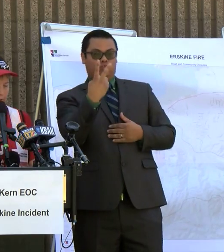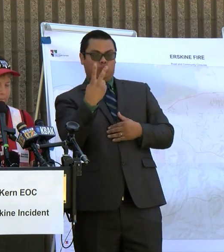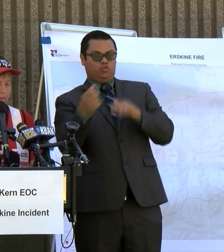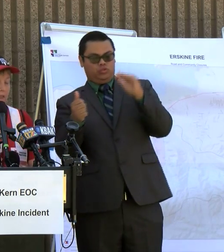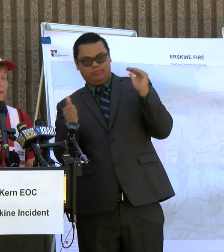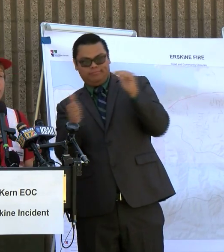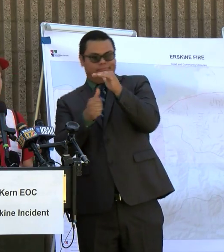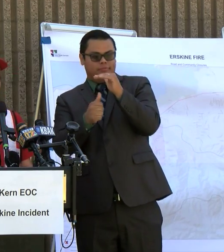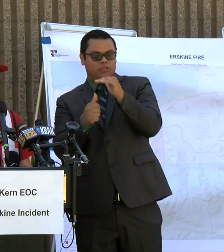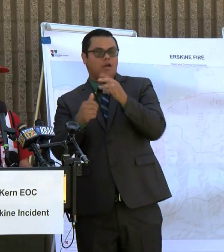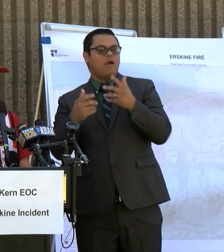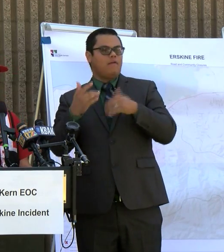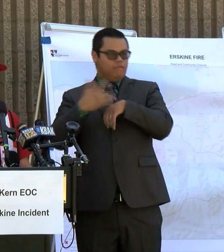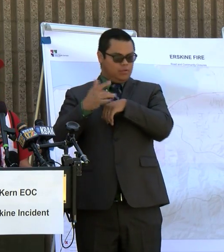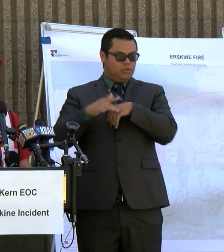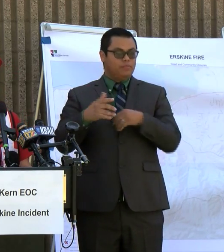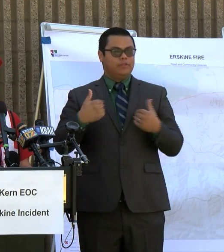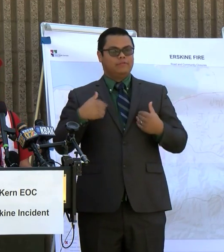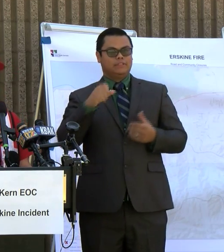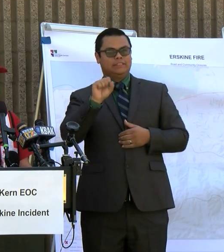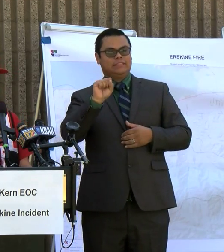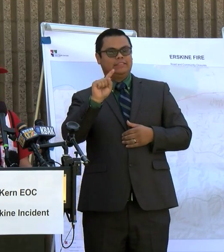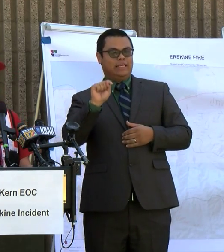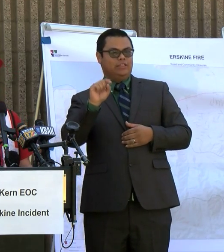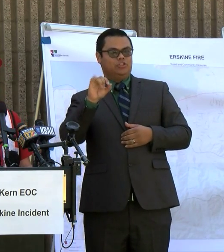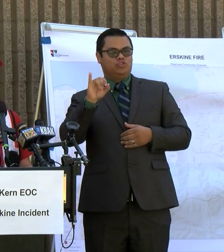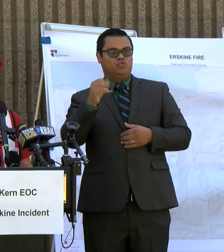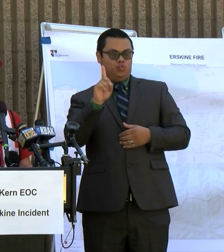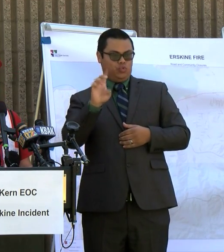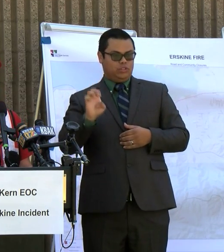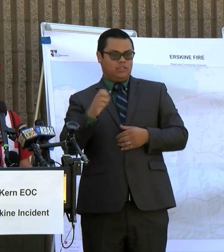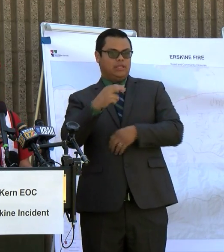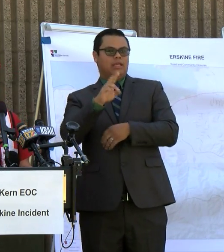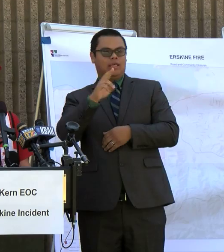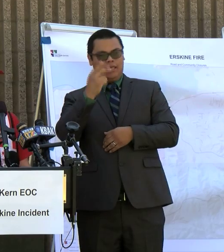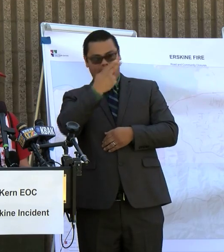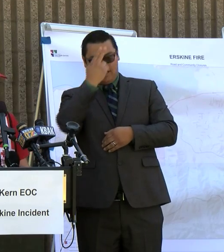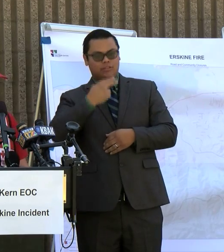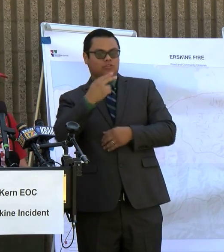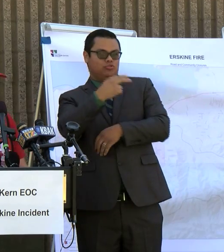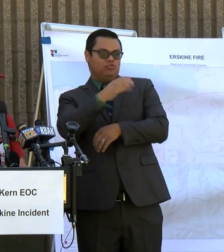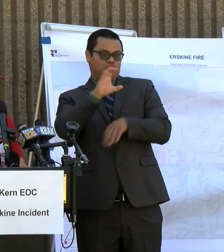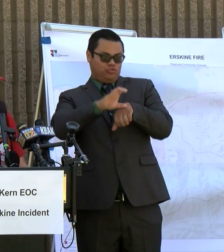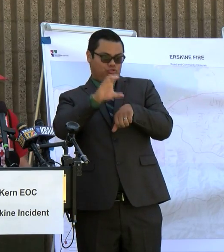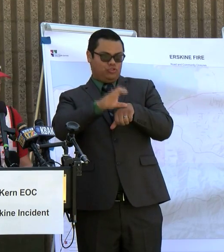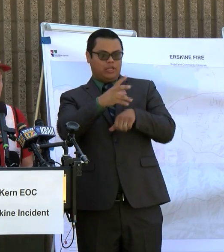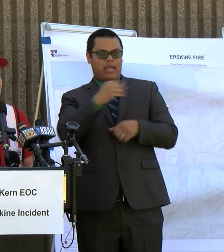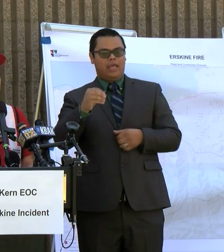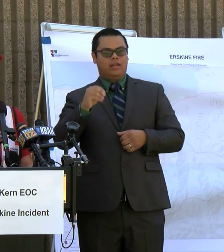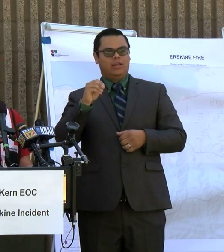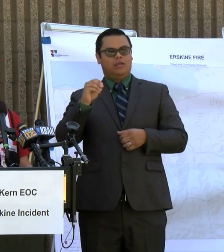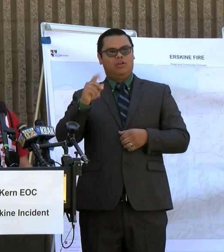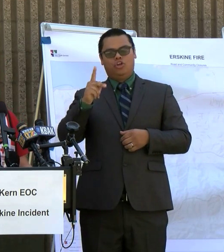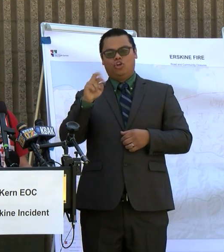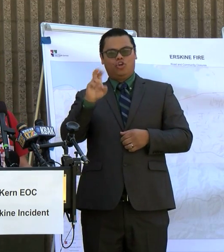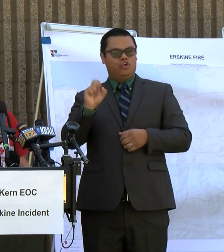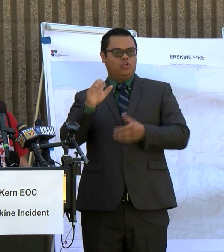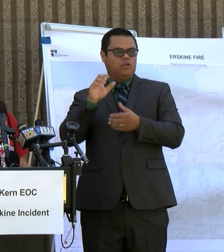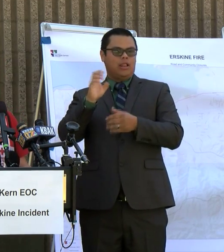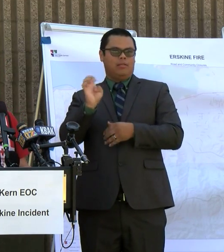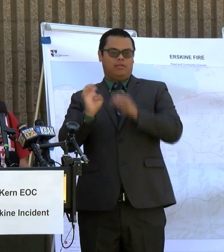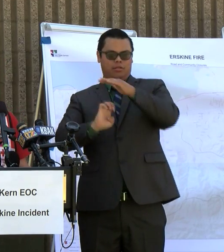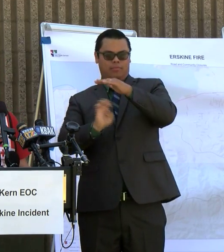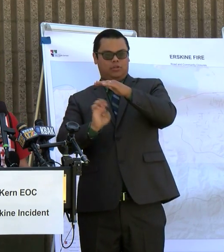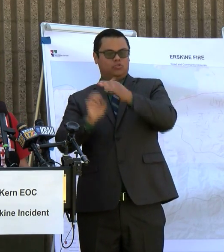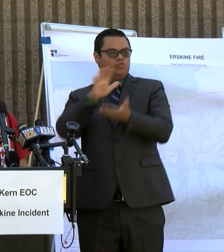Valley area, the St. Jude Catholic Church and the Kernville Elementary School. All of our Red Cross locations